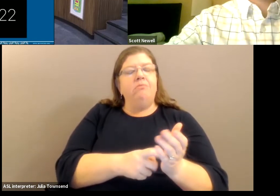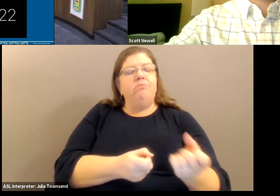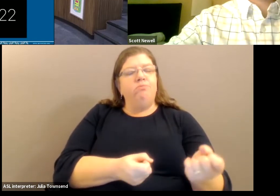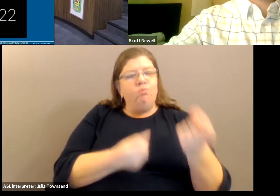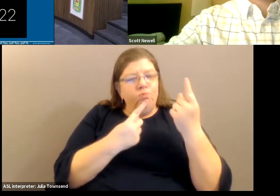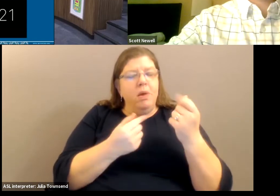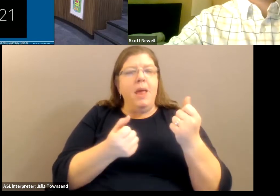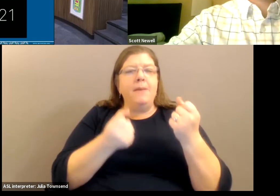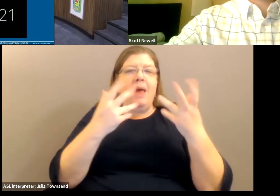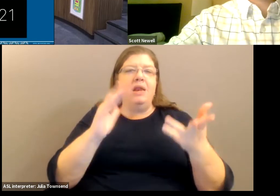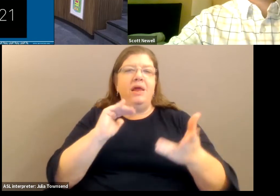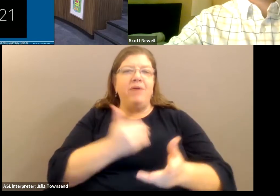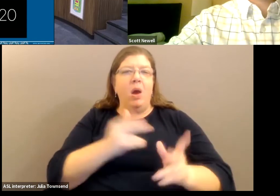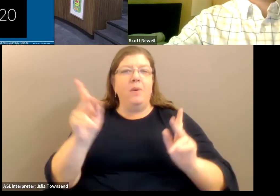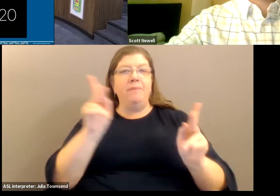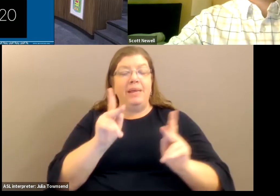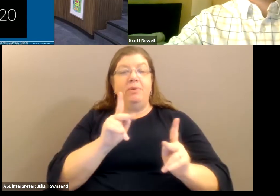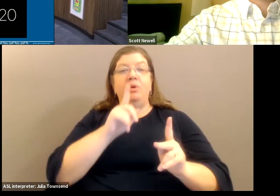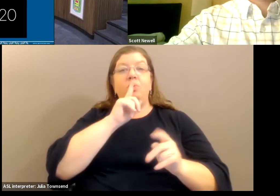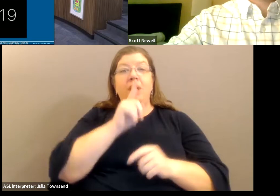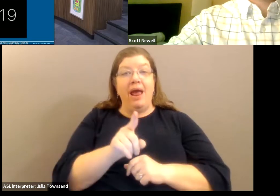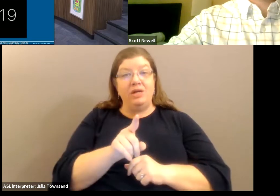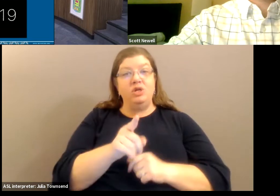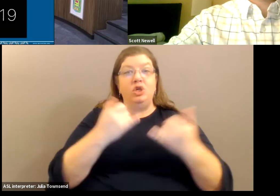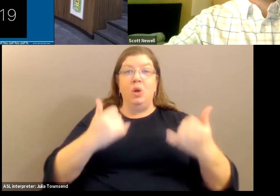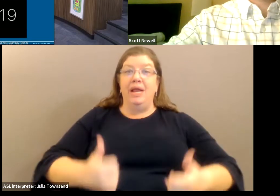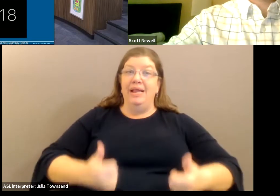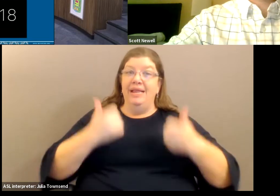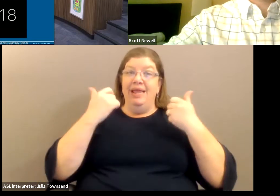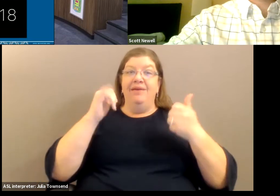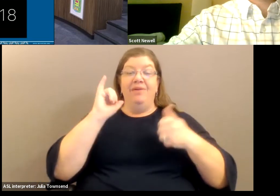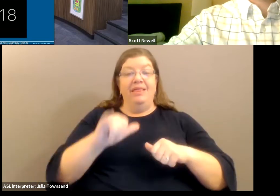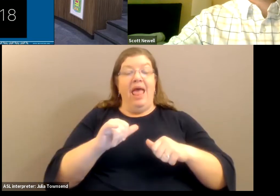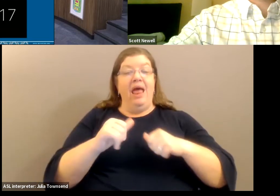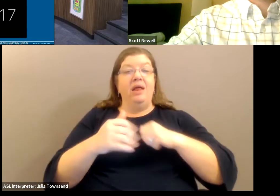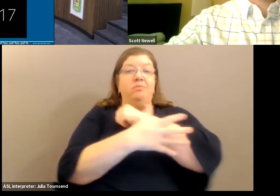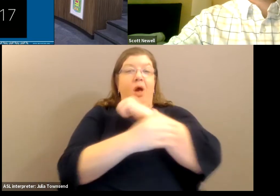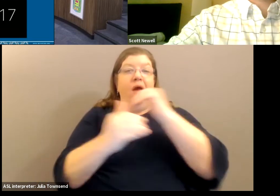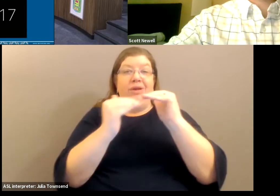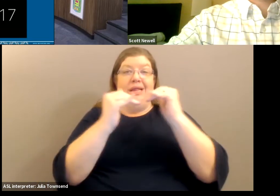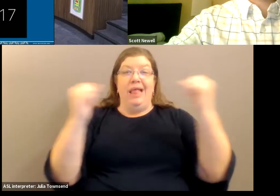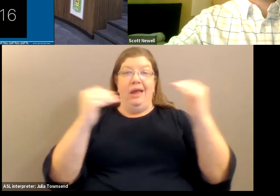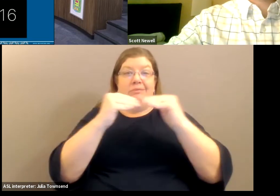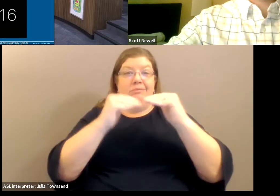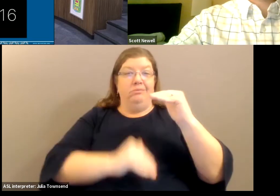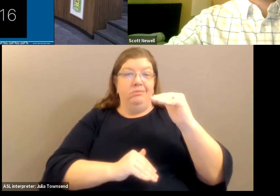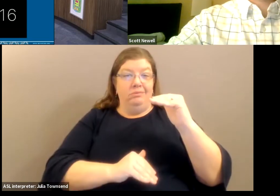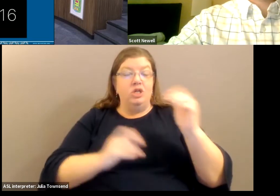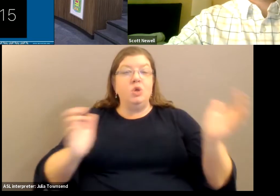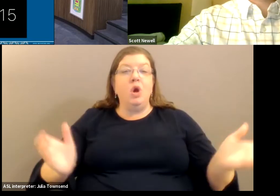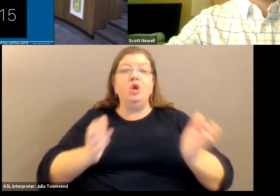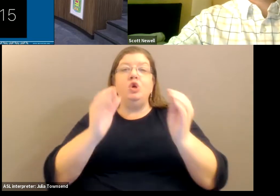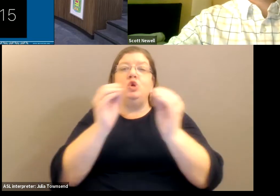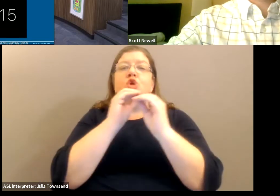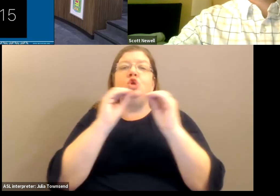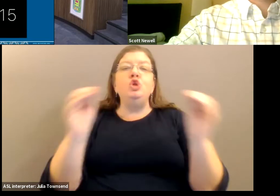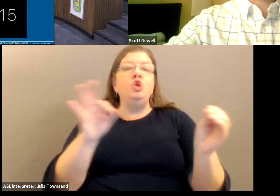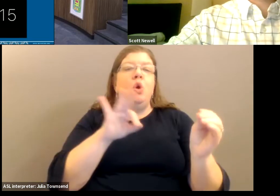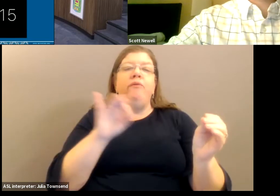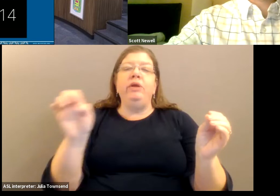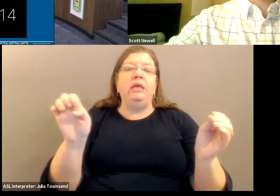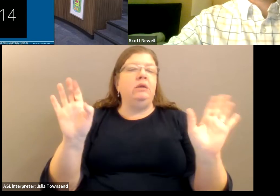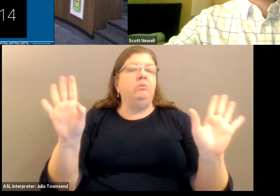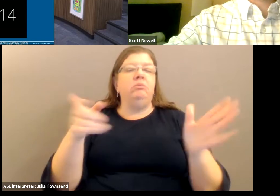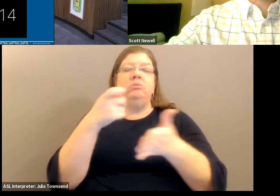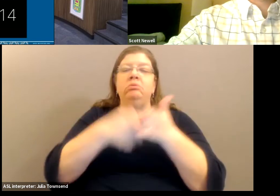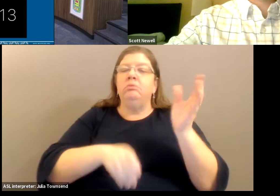many of our people who actually currently live in the poverty line. So I really want to encourage no fee. It's just not